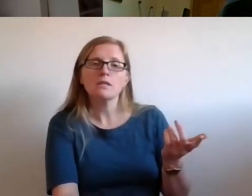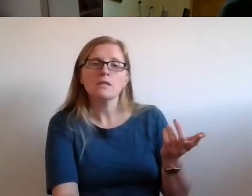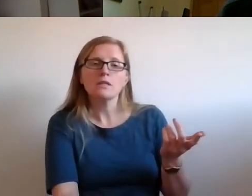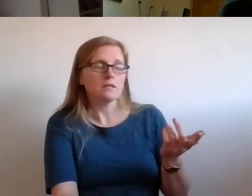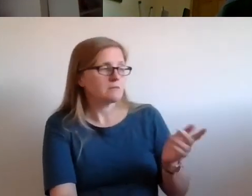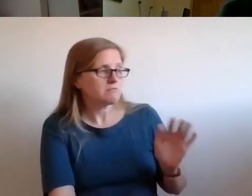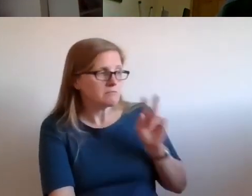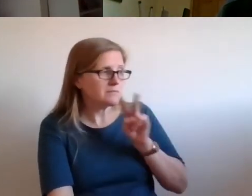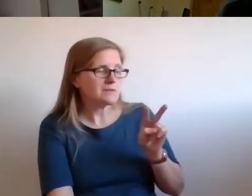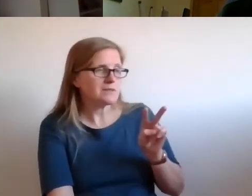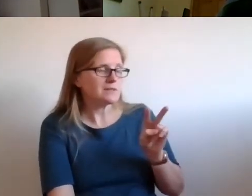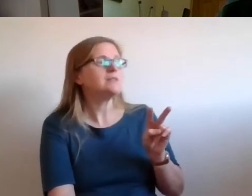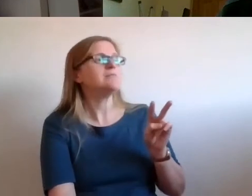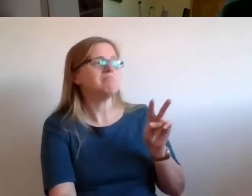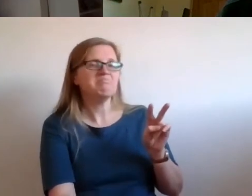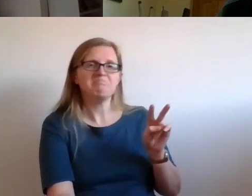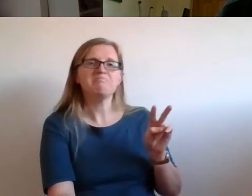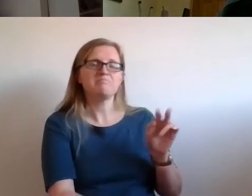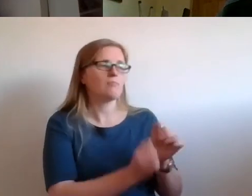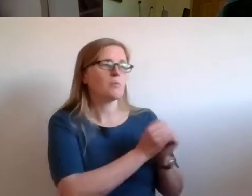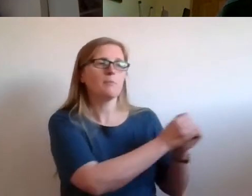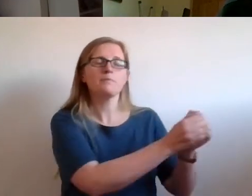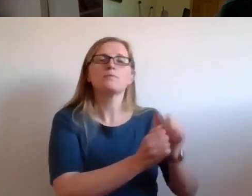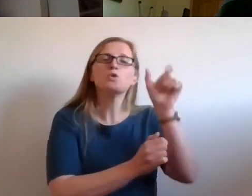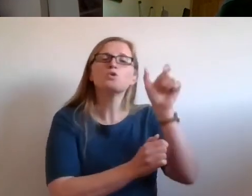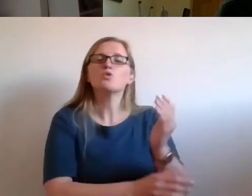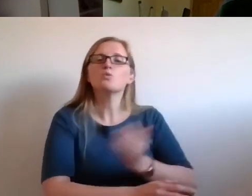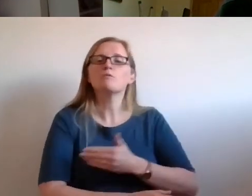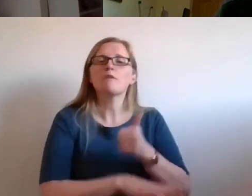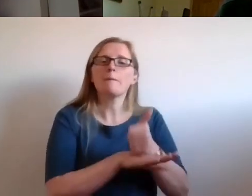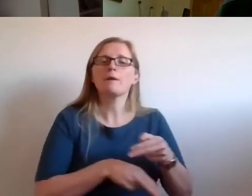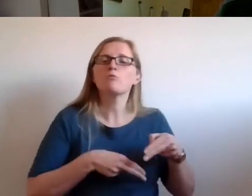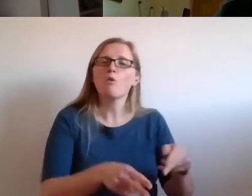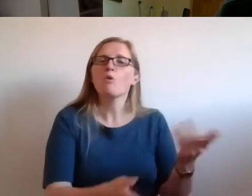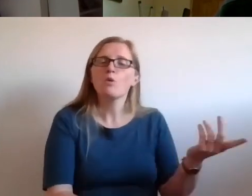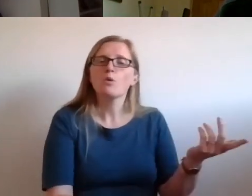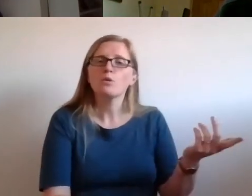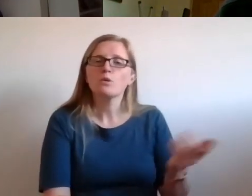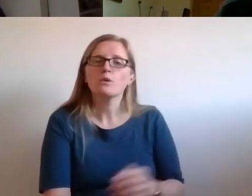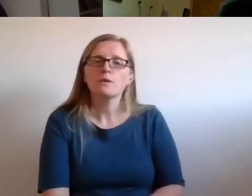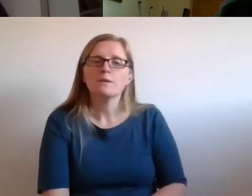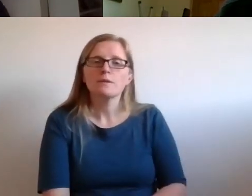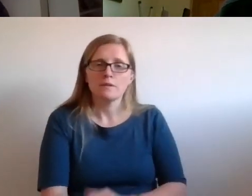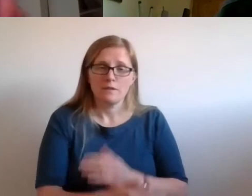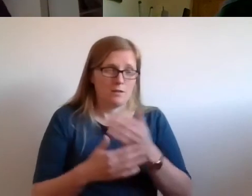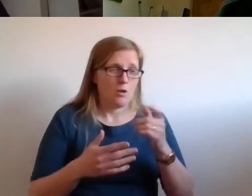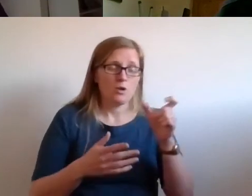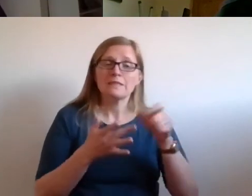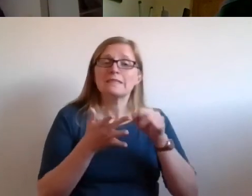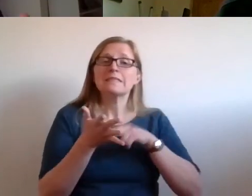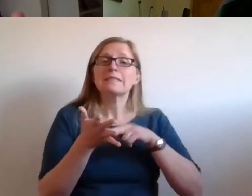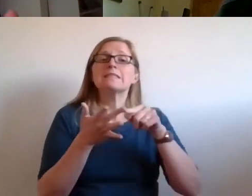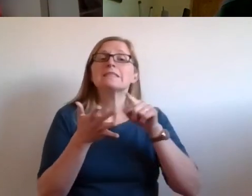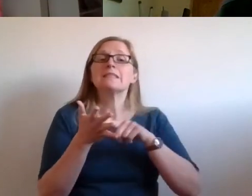approach and how embedded it had become, you know, most civil society bodies were doing